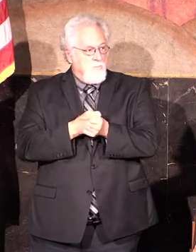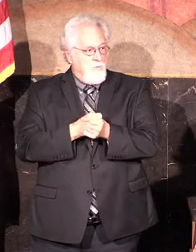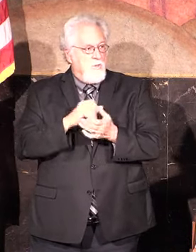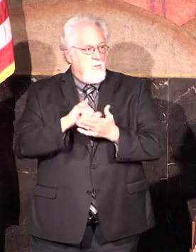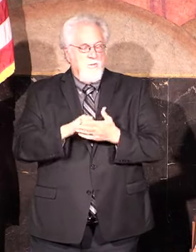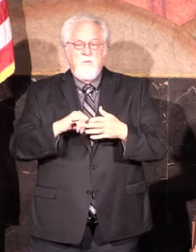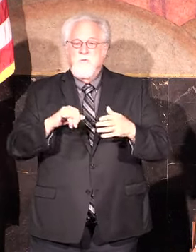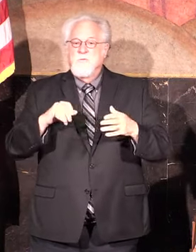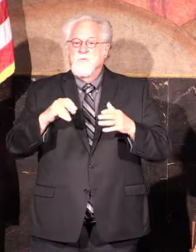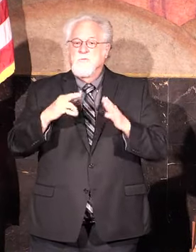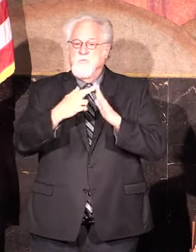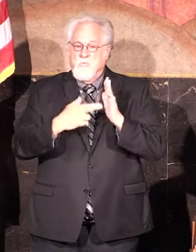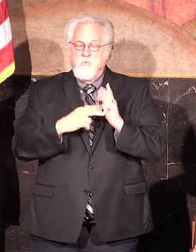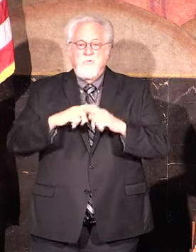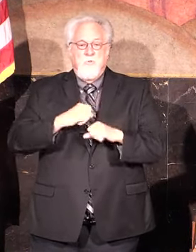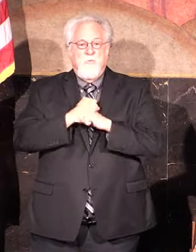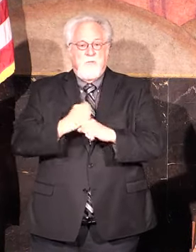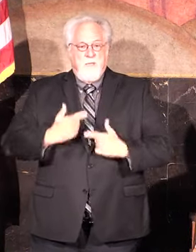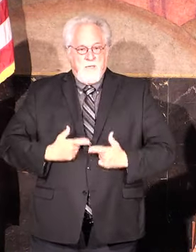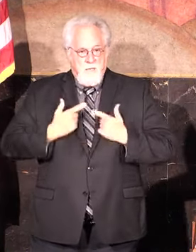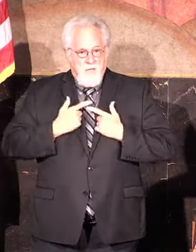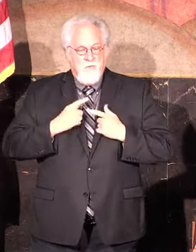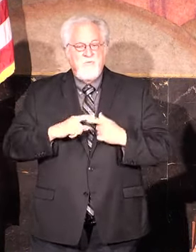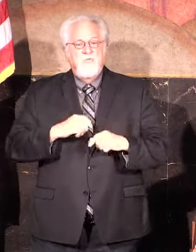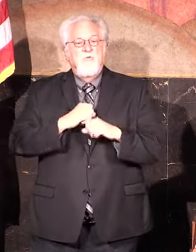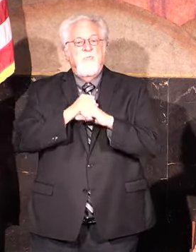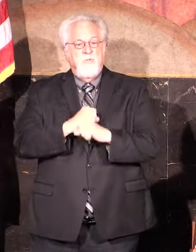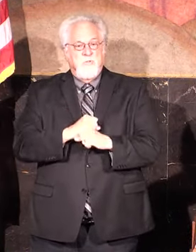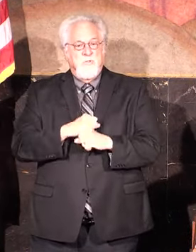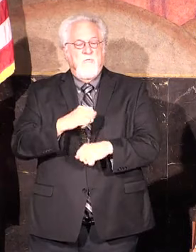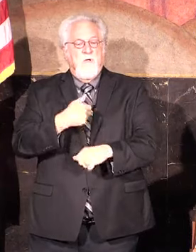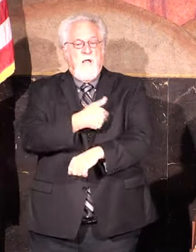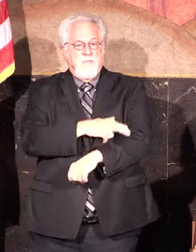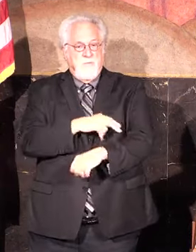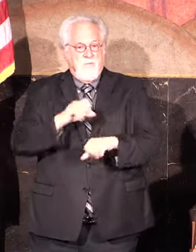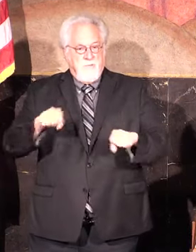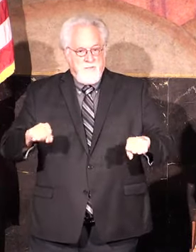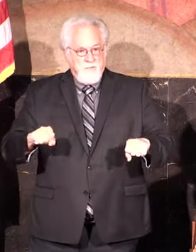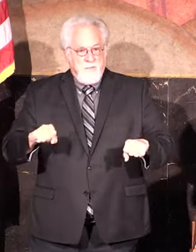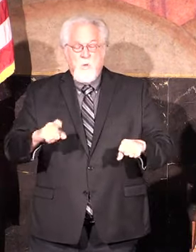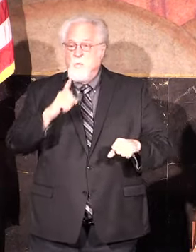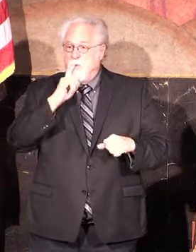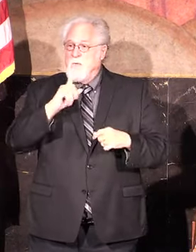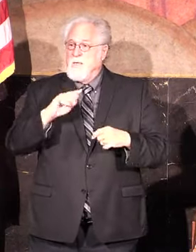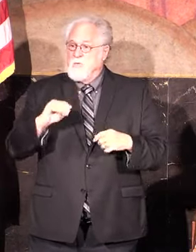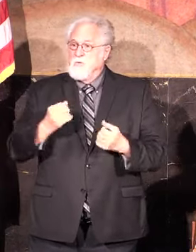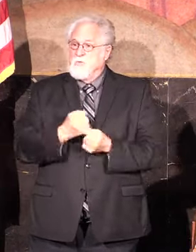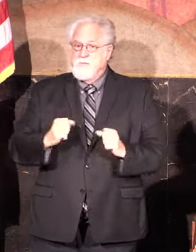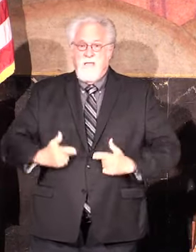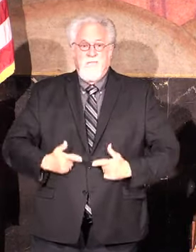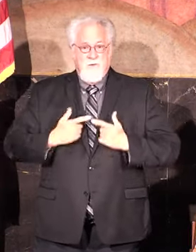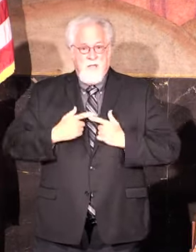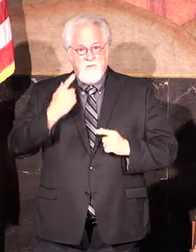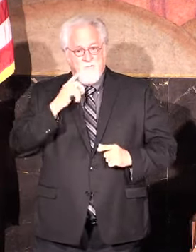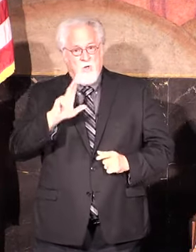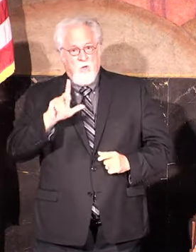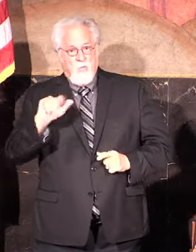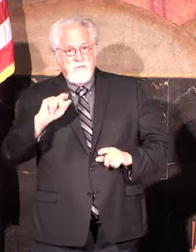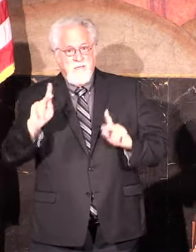to protect lives, to preserve hospital capacity, really to save the lives of